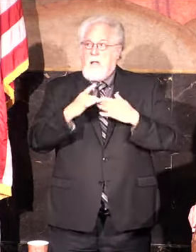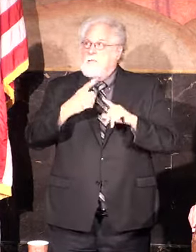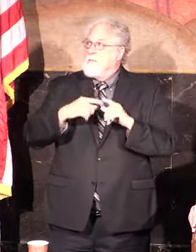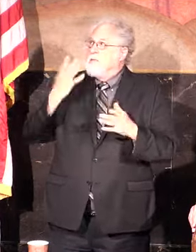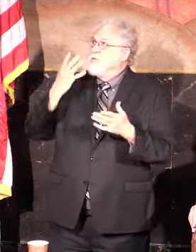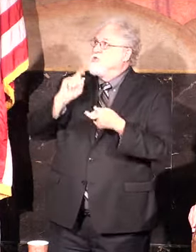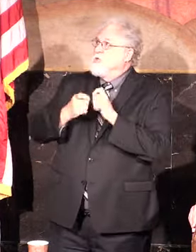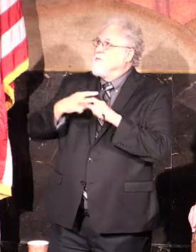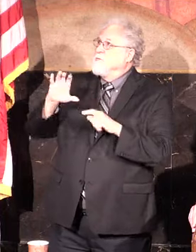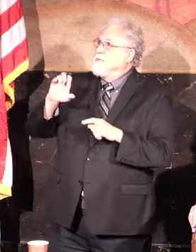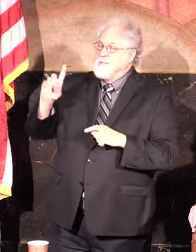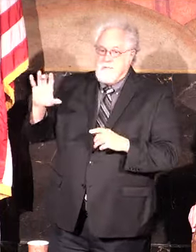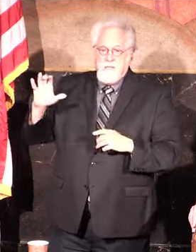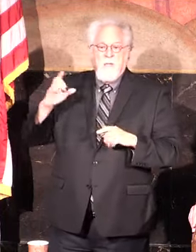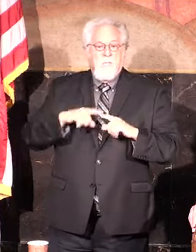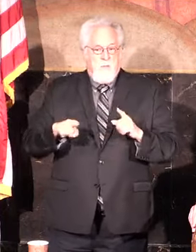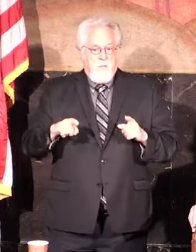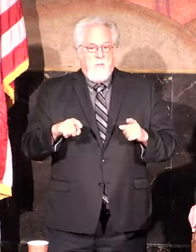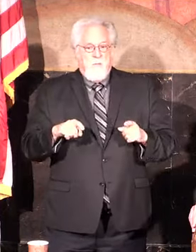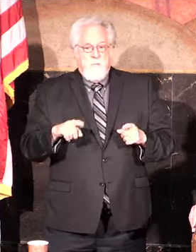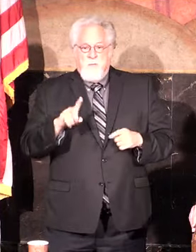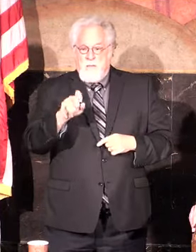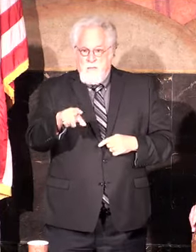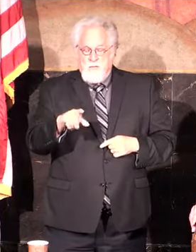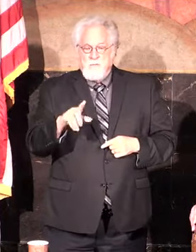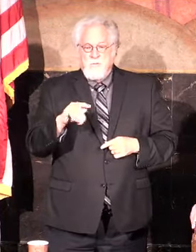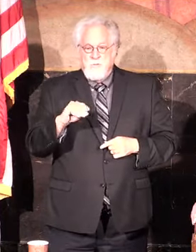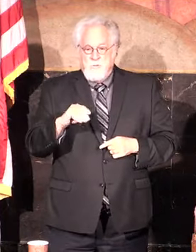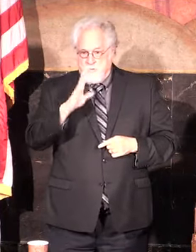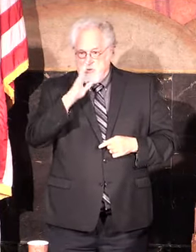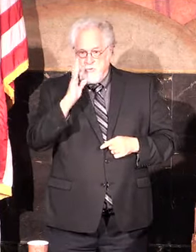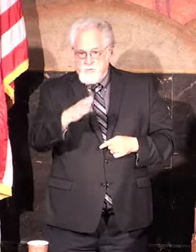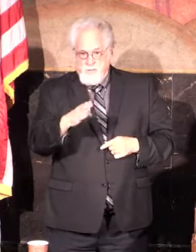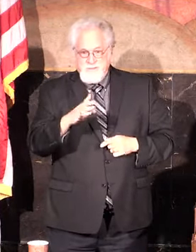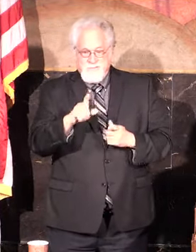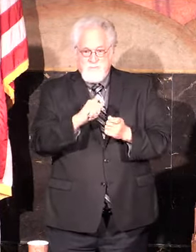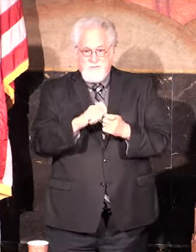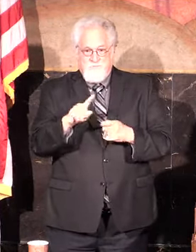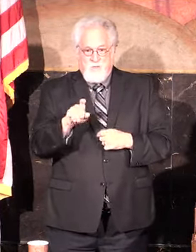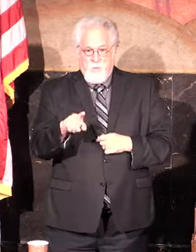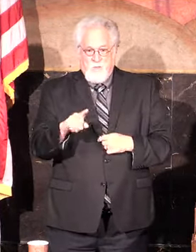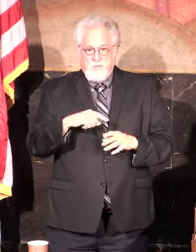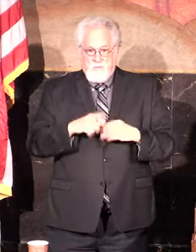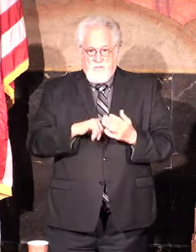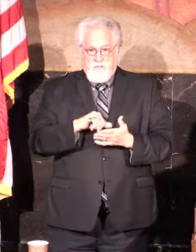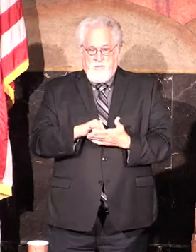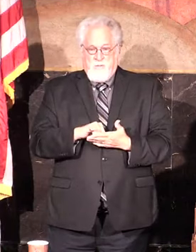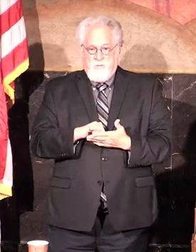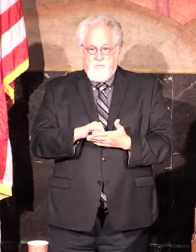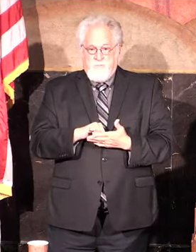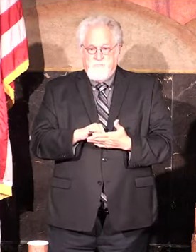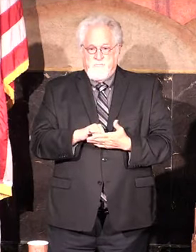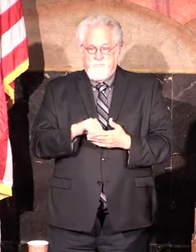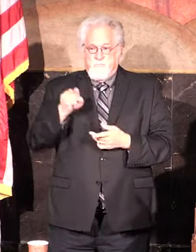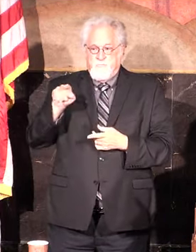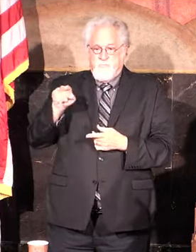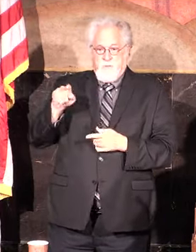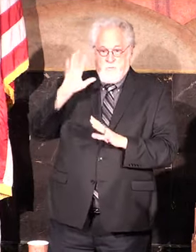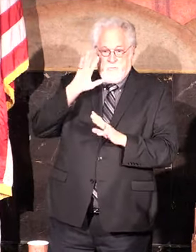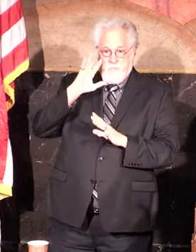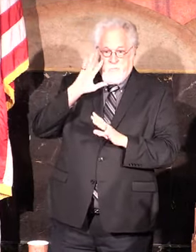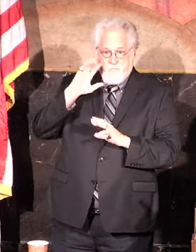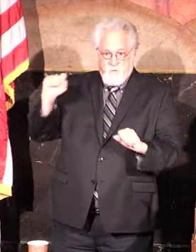so forth. But I would ask you to direct specific questions about that, either to the